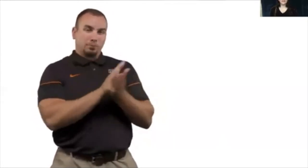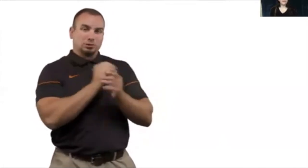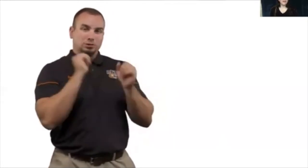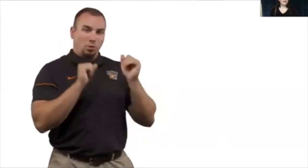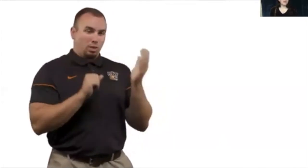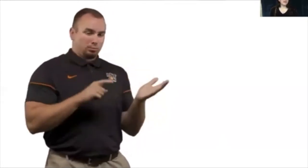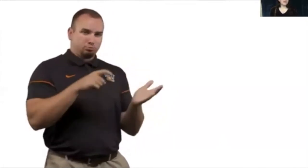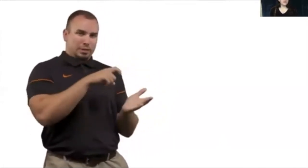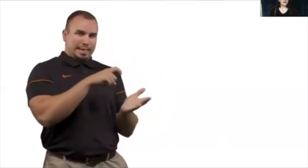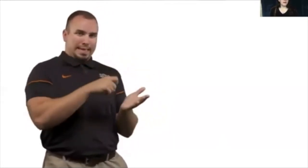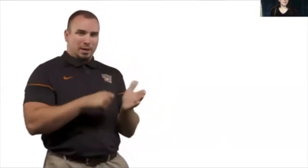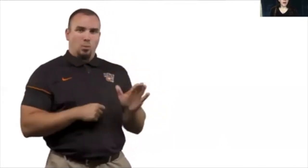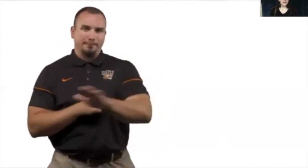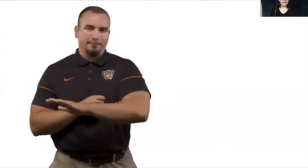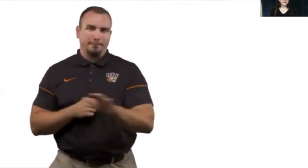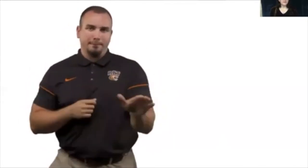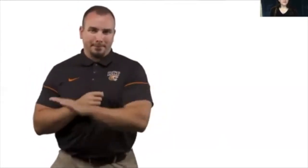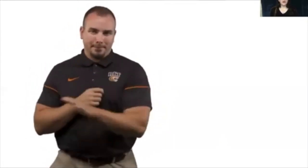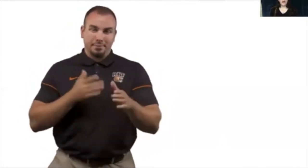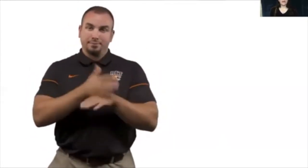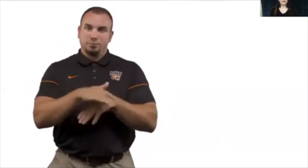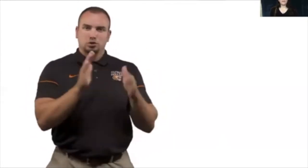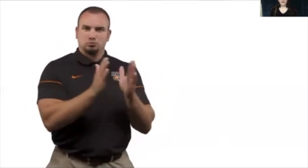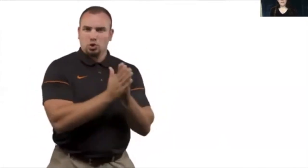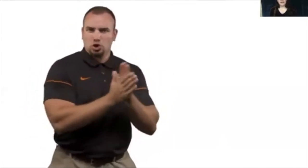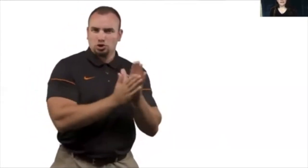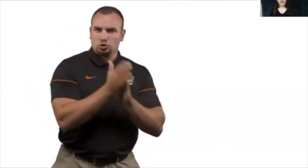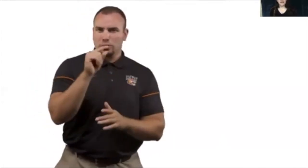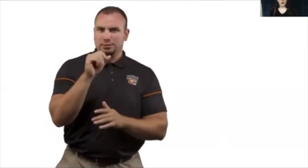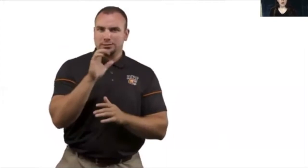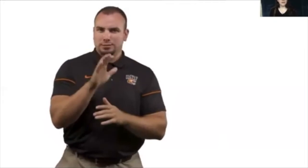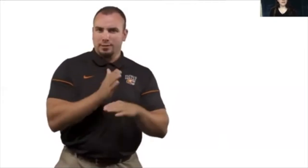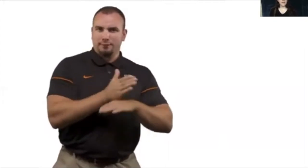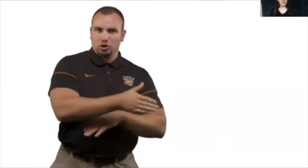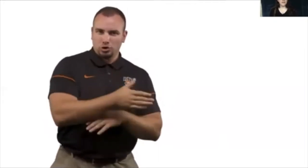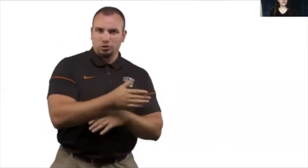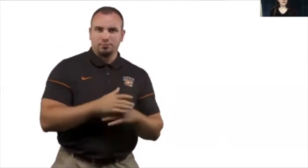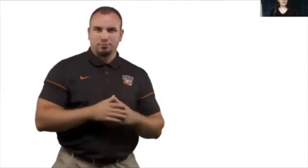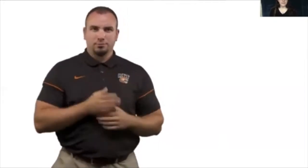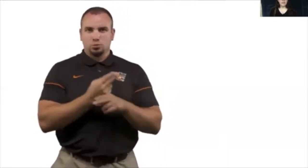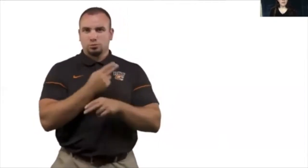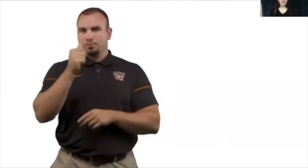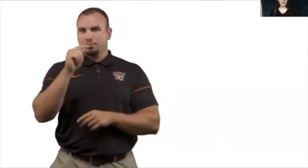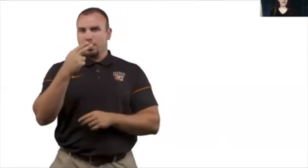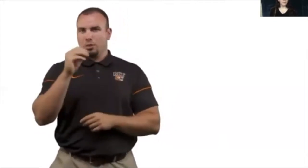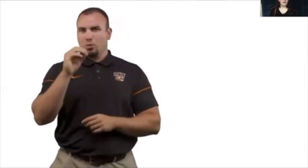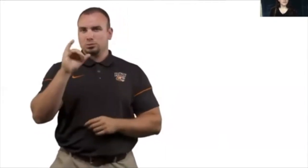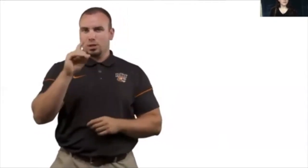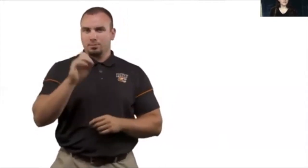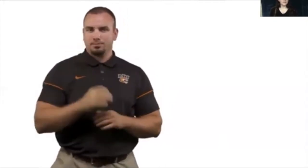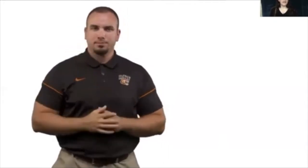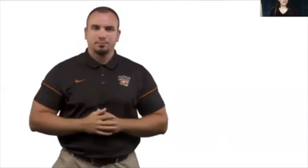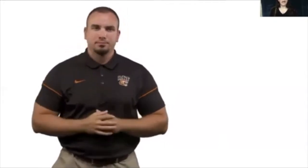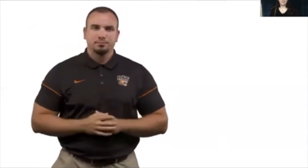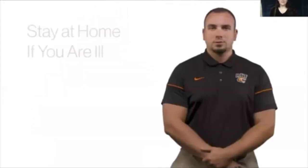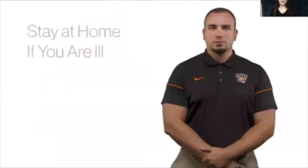sensitive product, you can go ahead and spray the pathicide on the paper towel and wash it with the